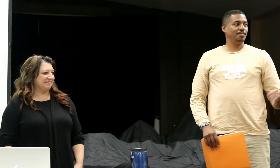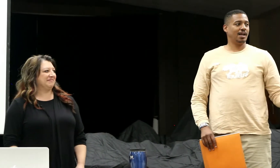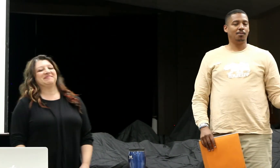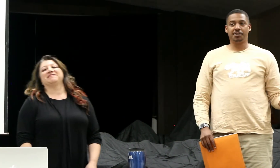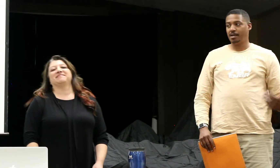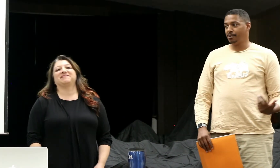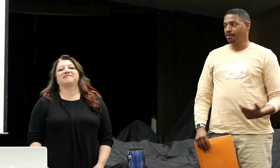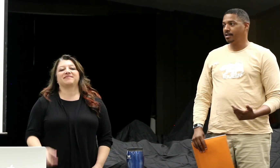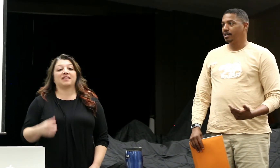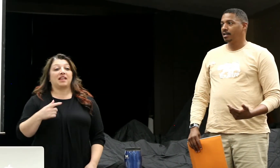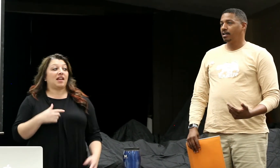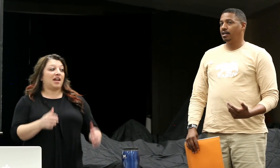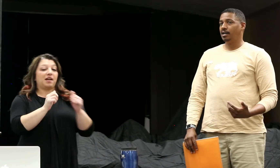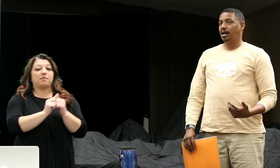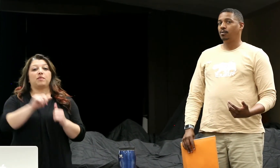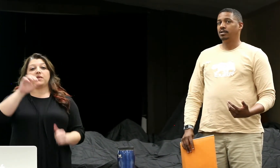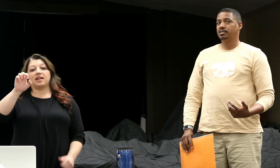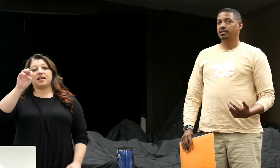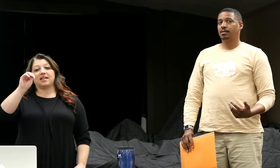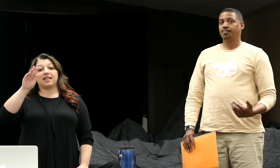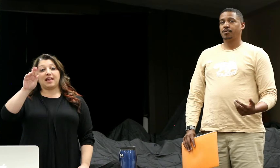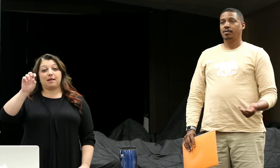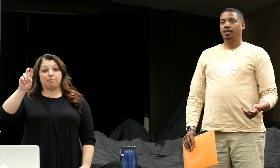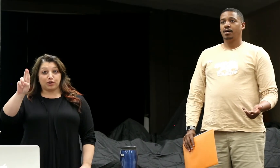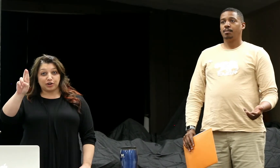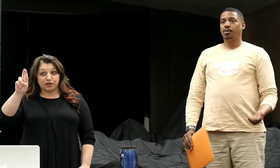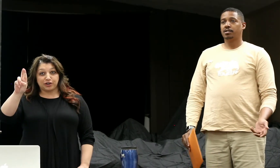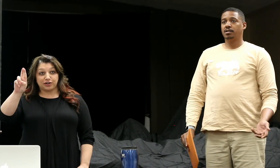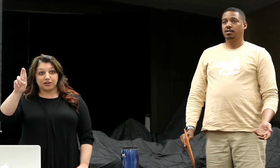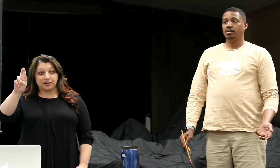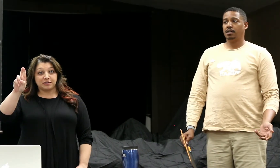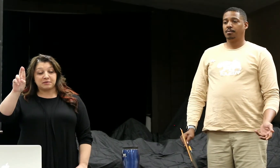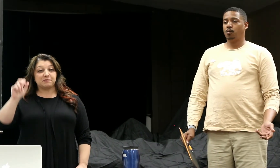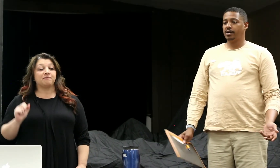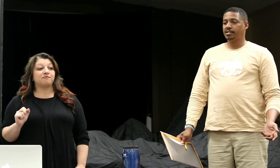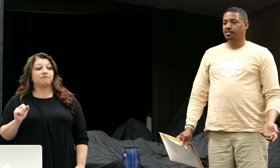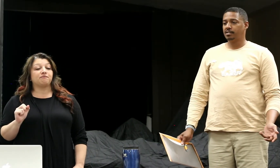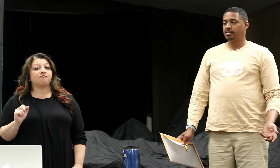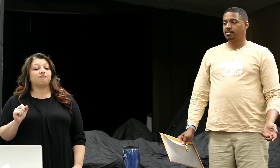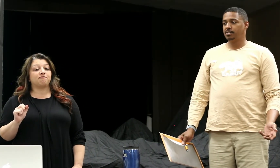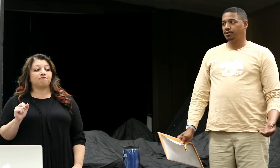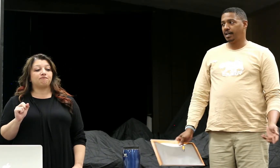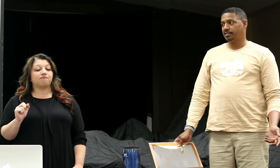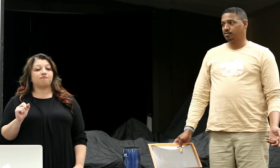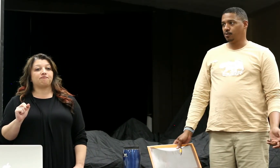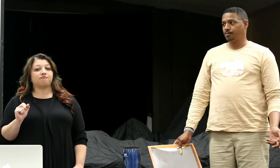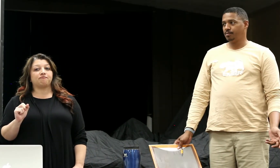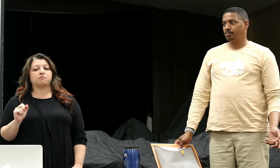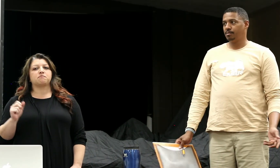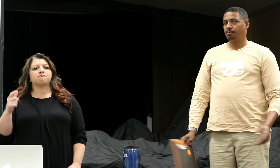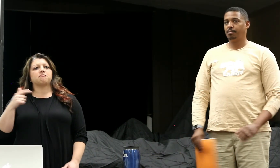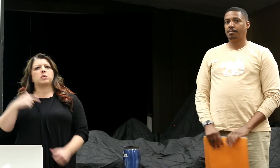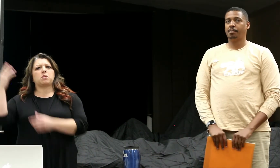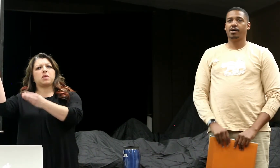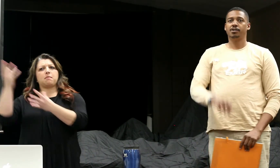I'm with Ember. I was brought awareness to you guys' group by my partner,